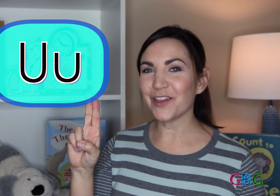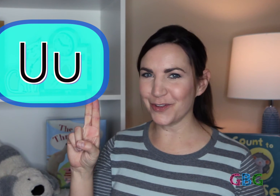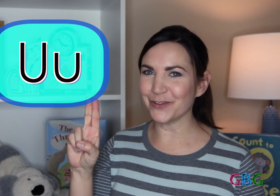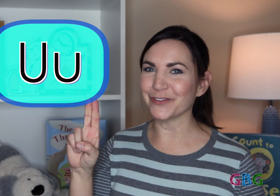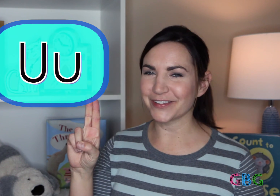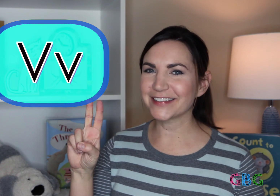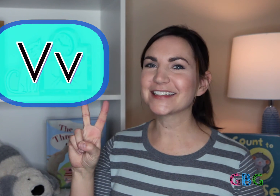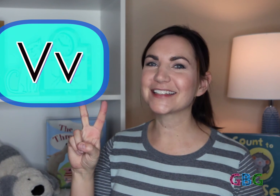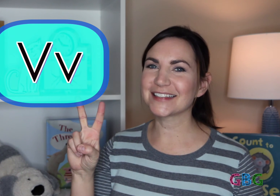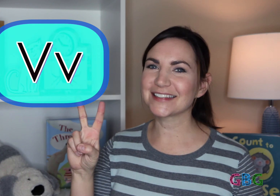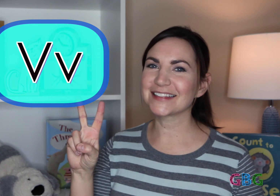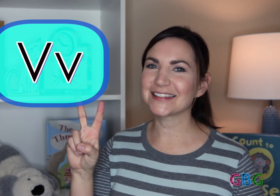U,